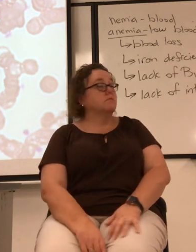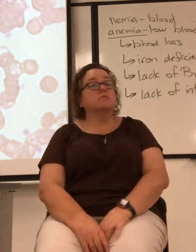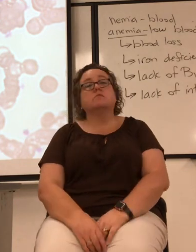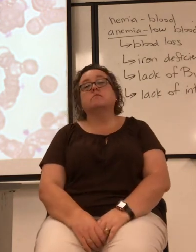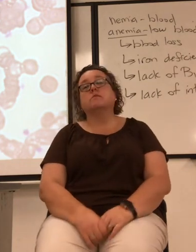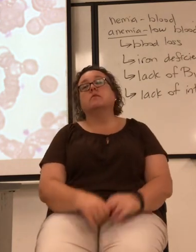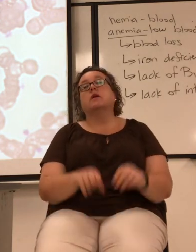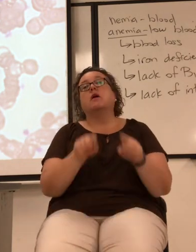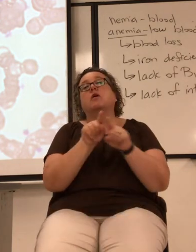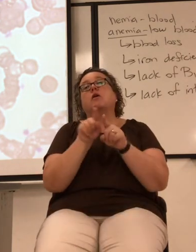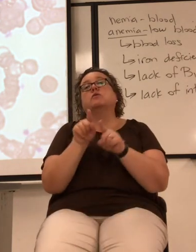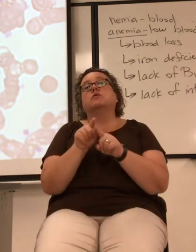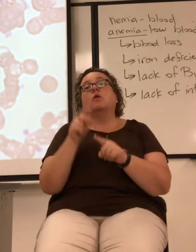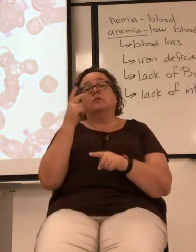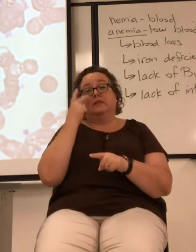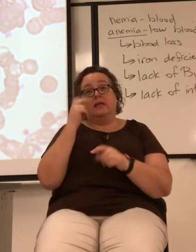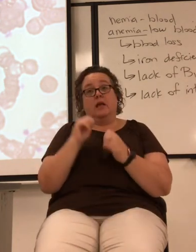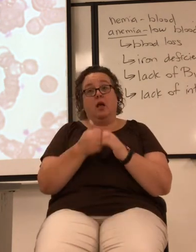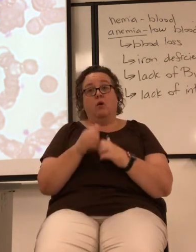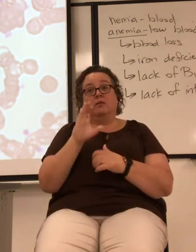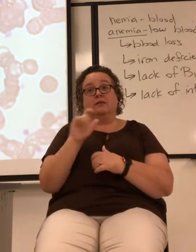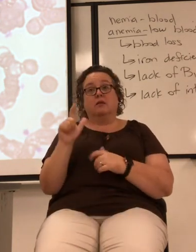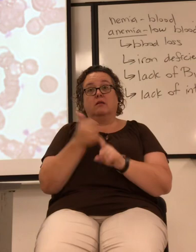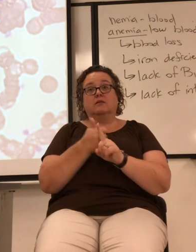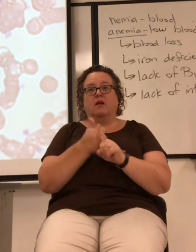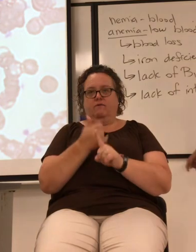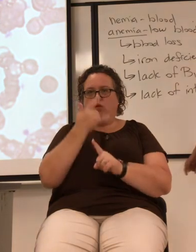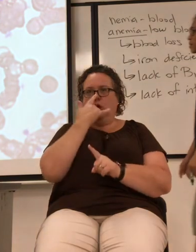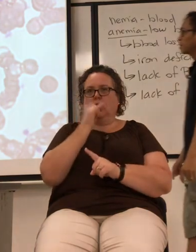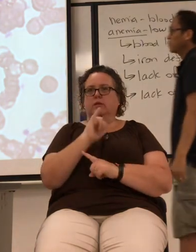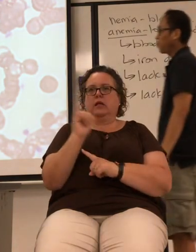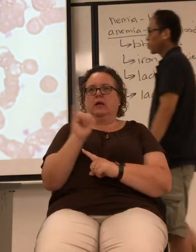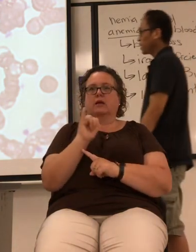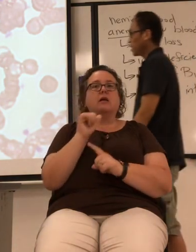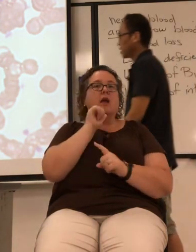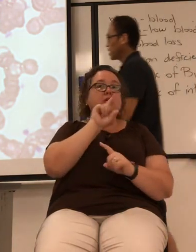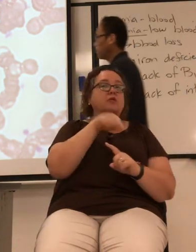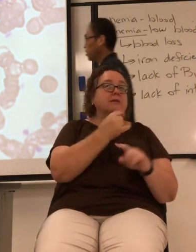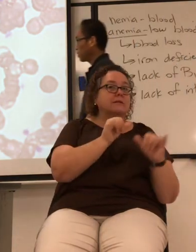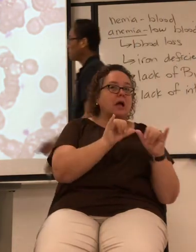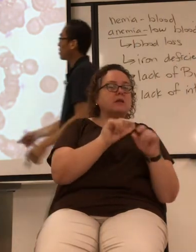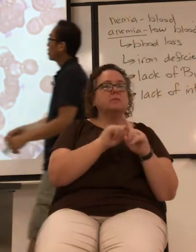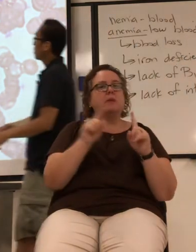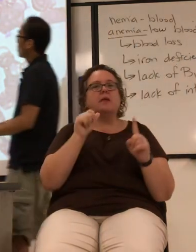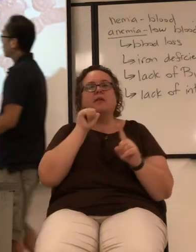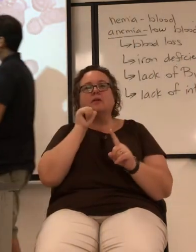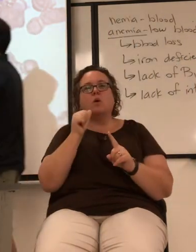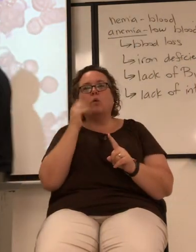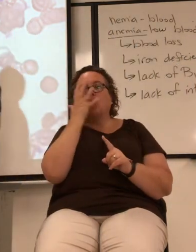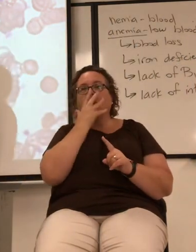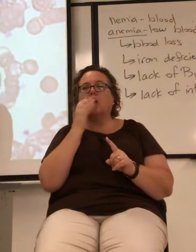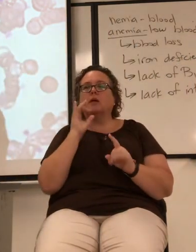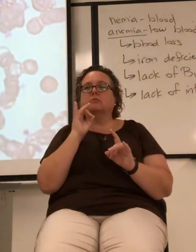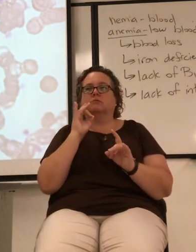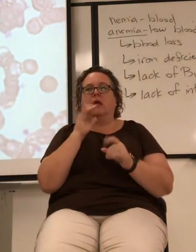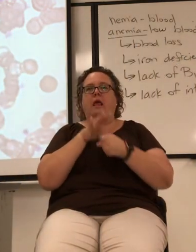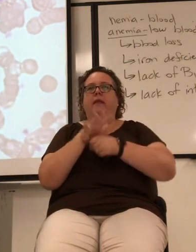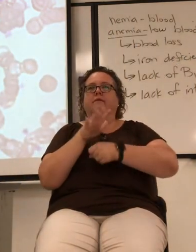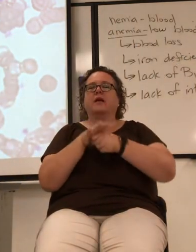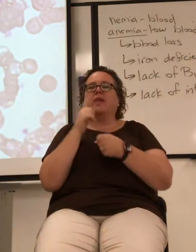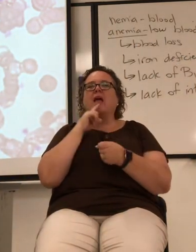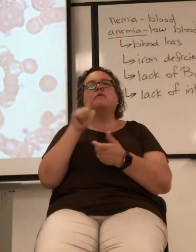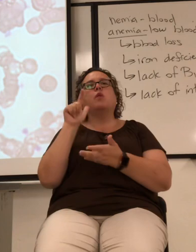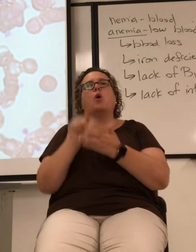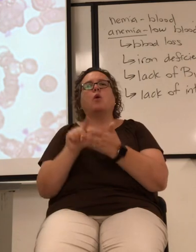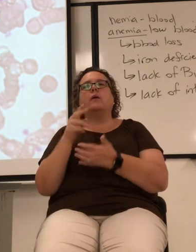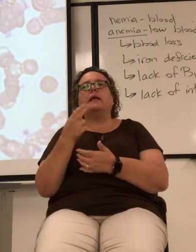And also look at how the cell looks, not just the size. They look poorly hemoglobin. It looks like they have low amounts of